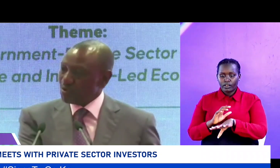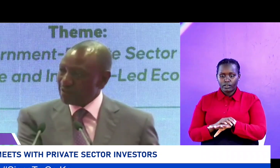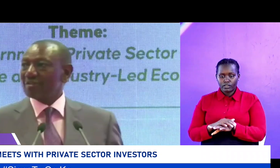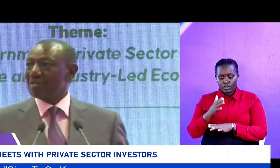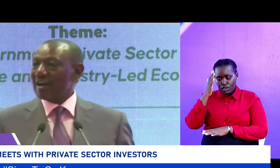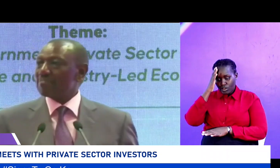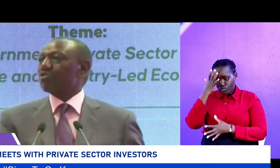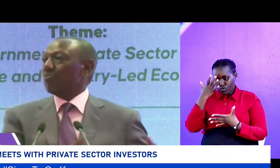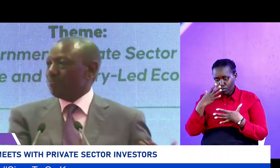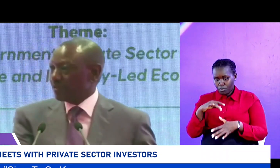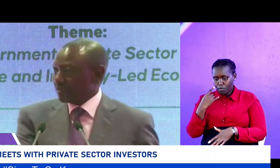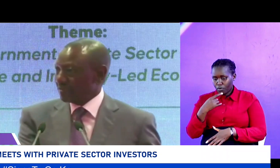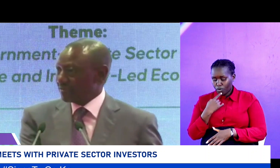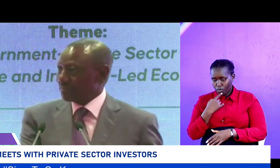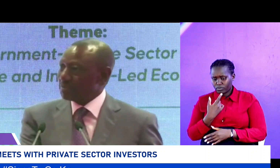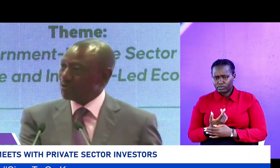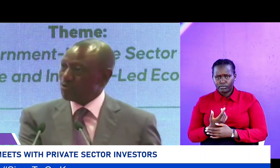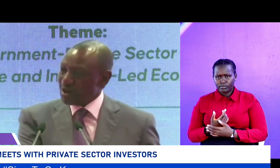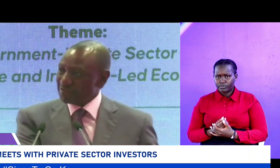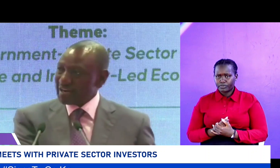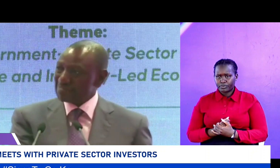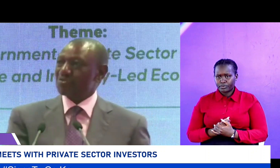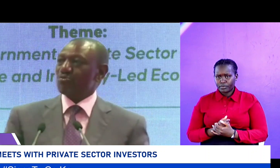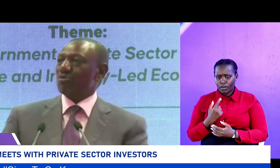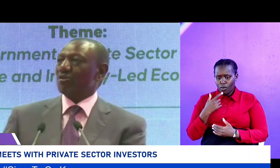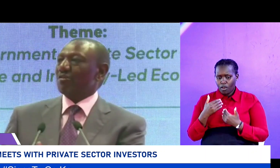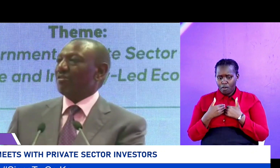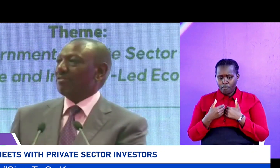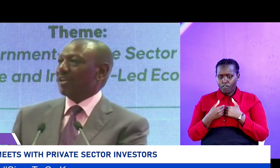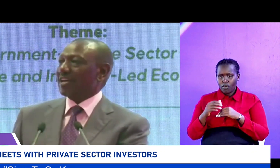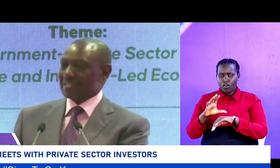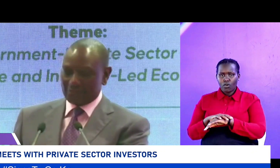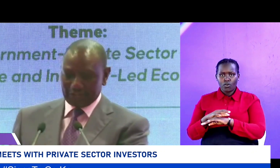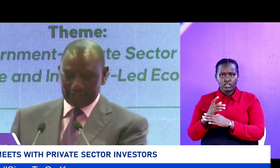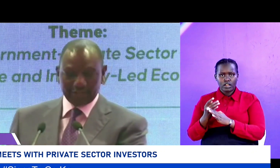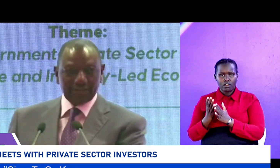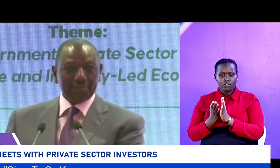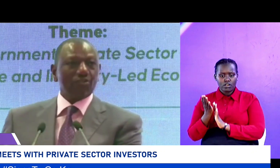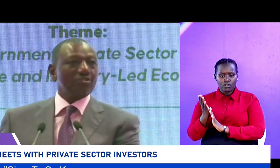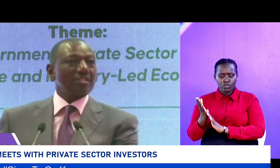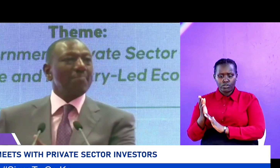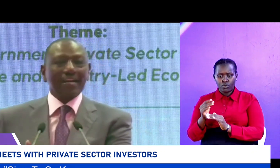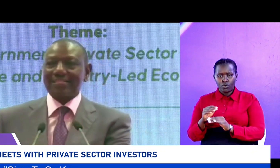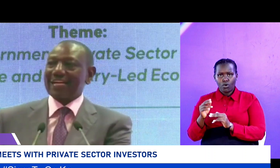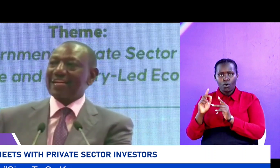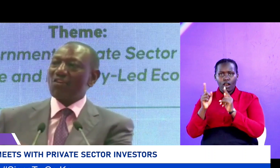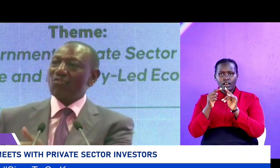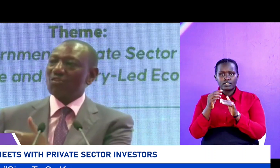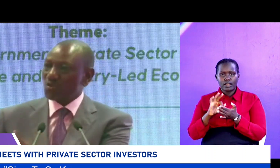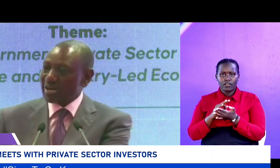have absorbed, the people who have come through the Hustler Fund, because the banks can now look